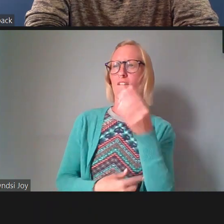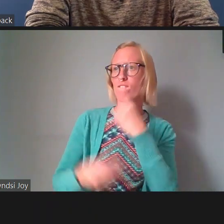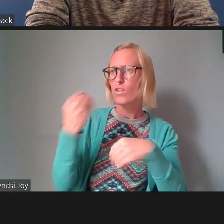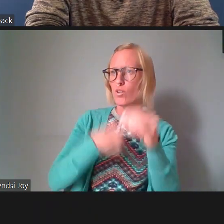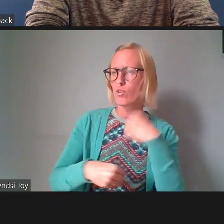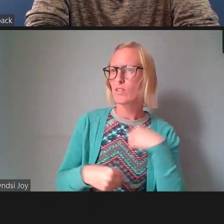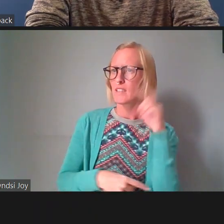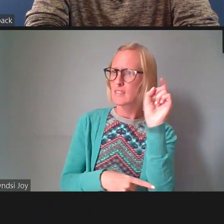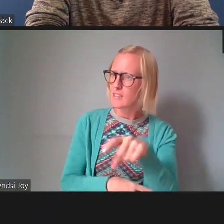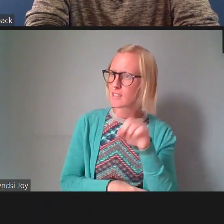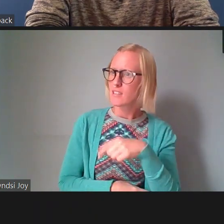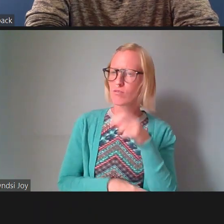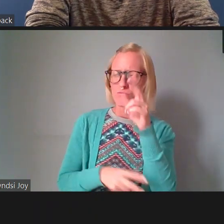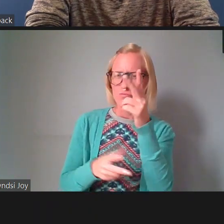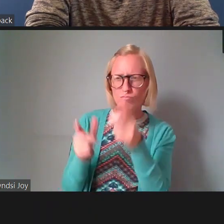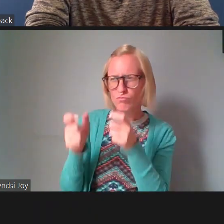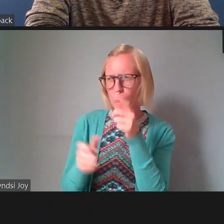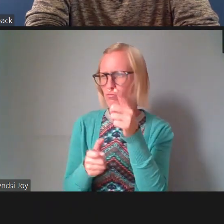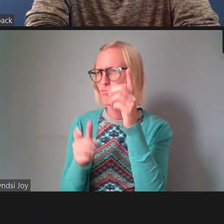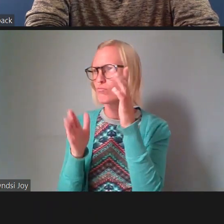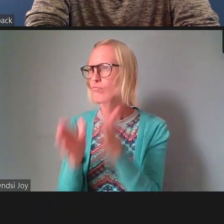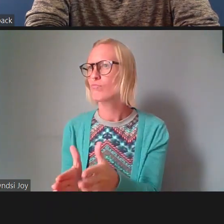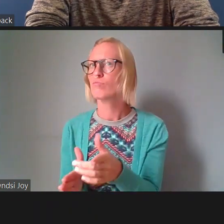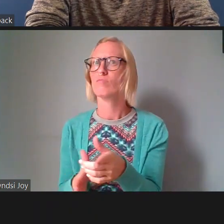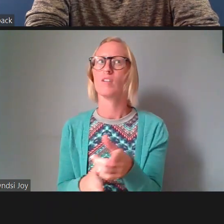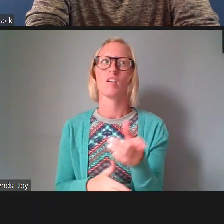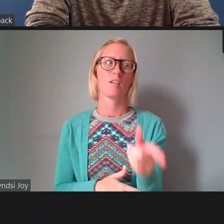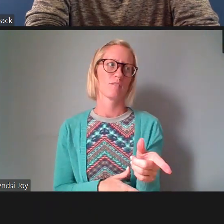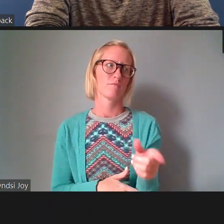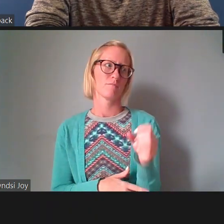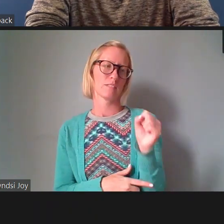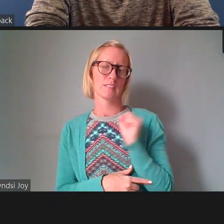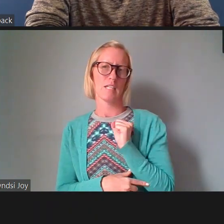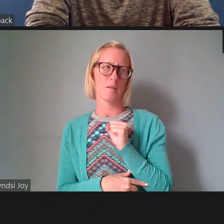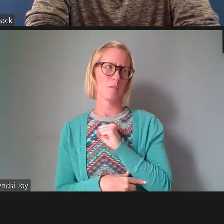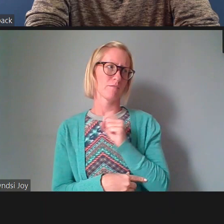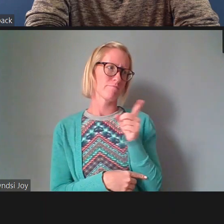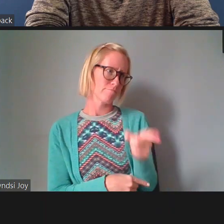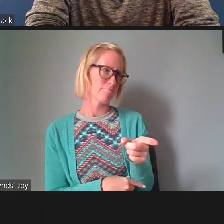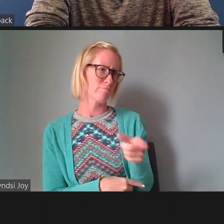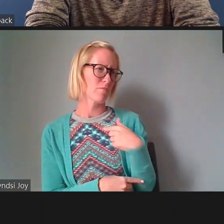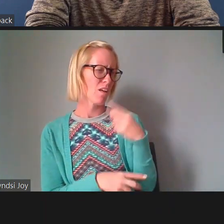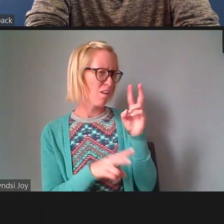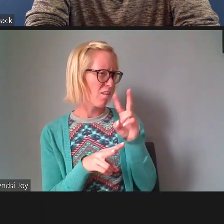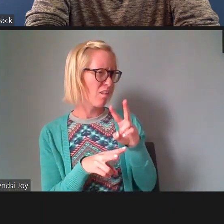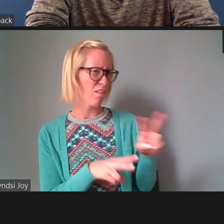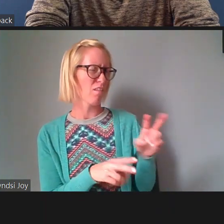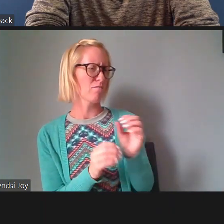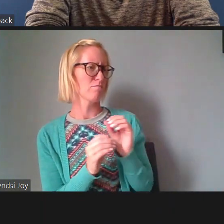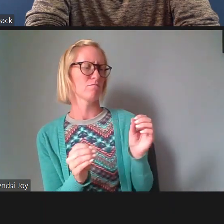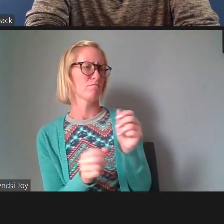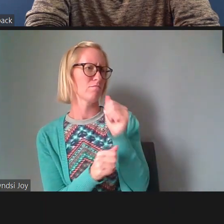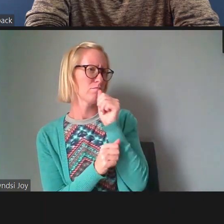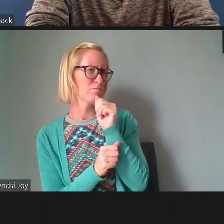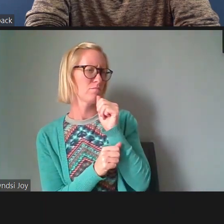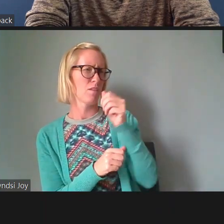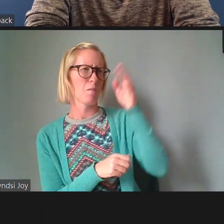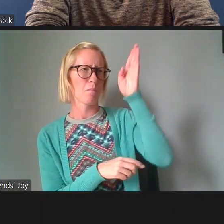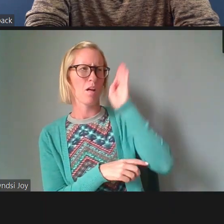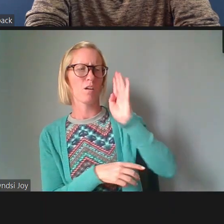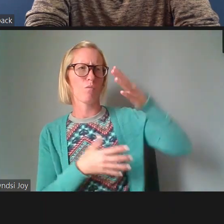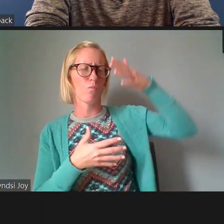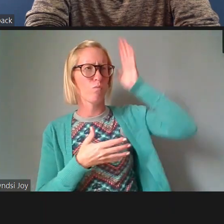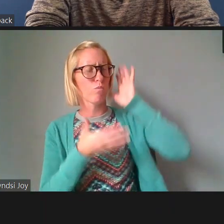they fetch us. Simon looked at them both, saying nothing, but nodding till his black hair flopped backwards and forwards.